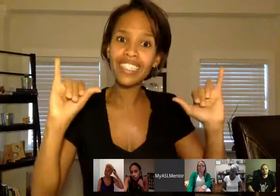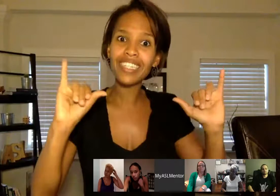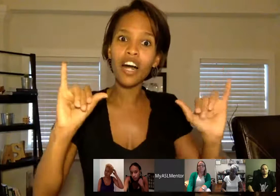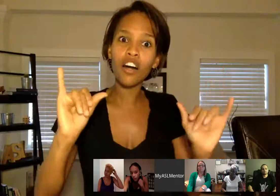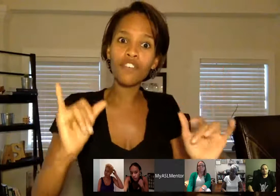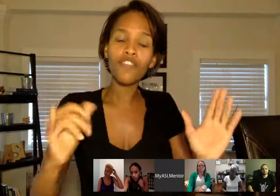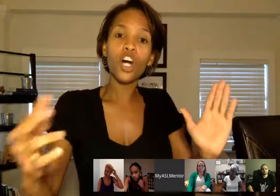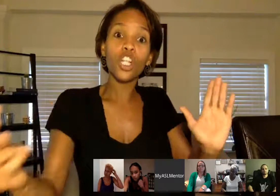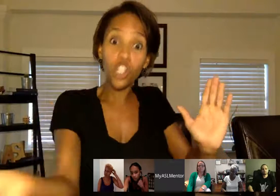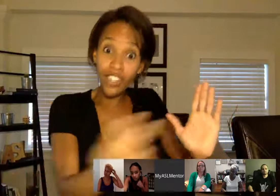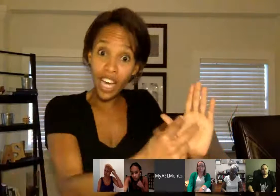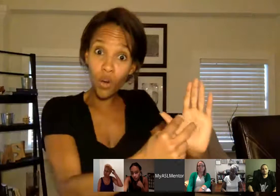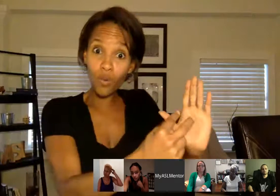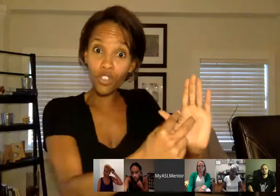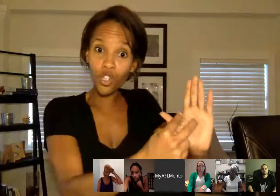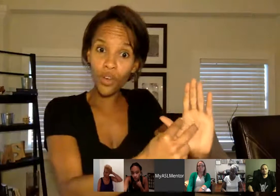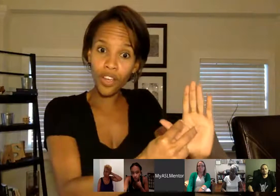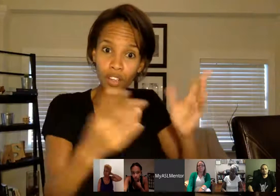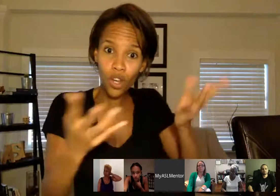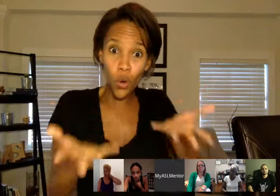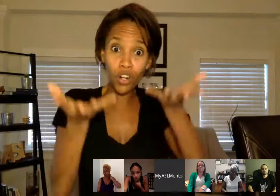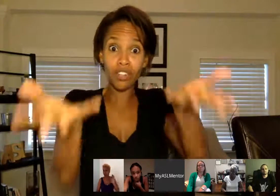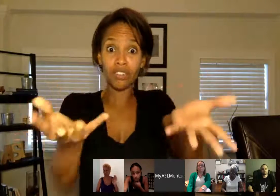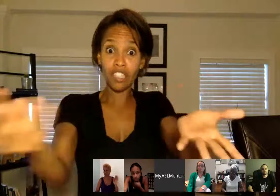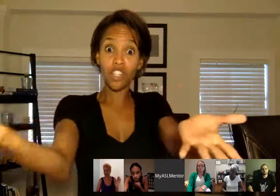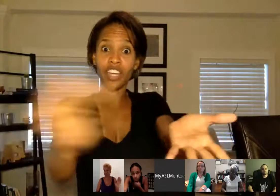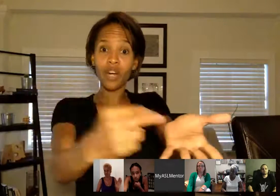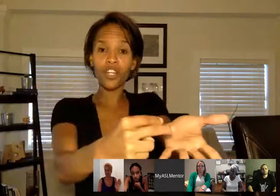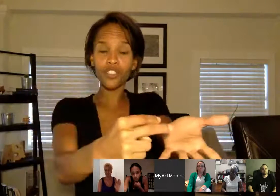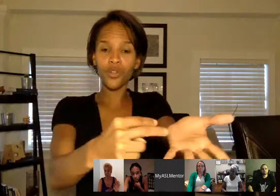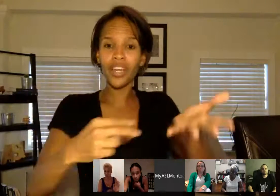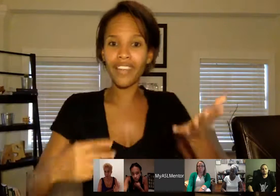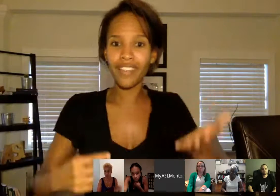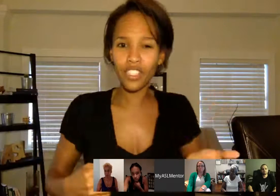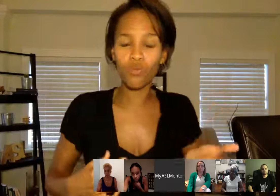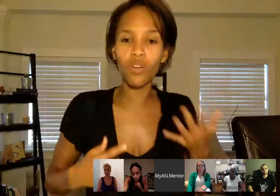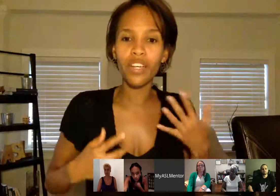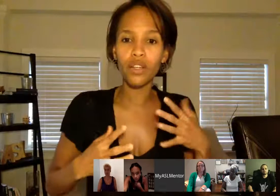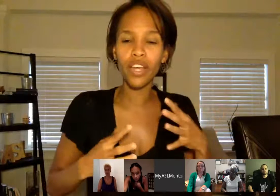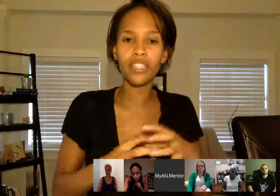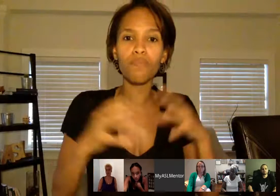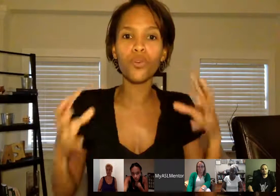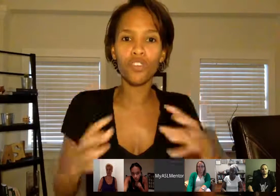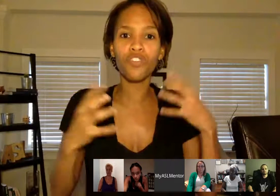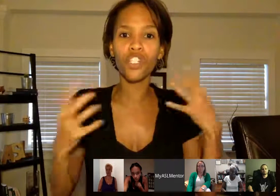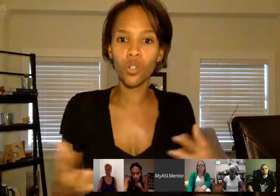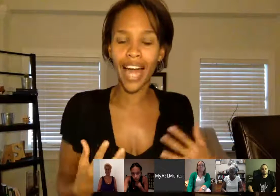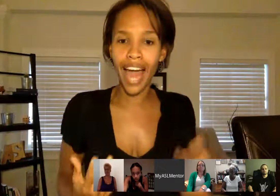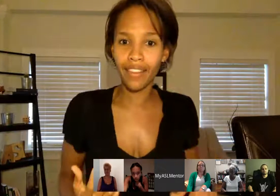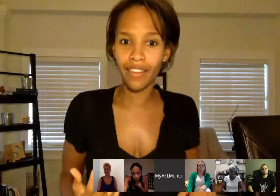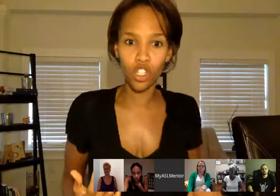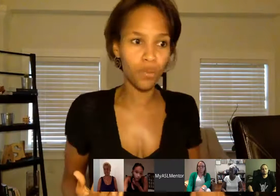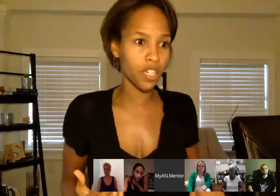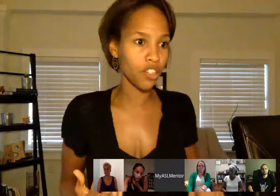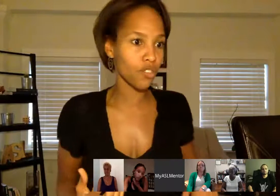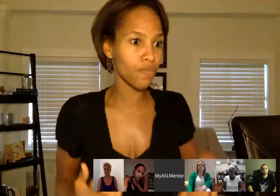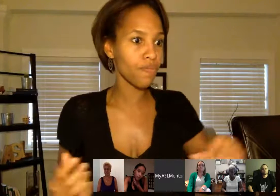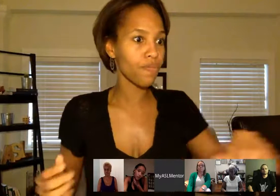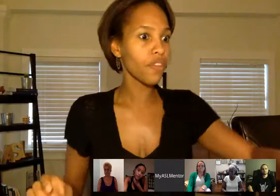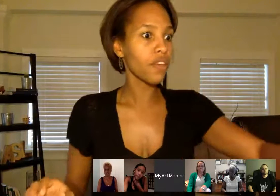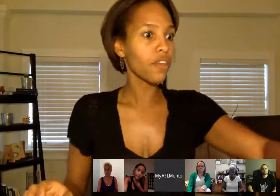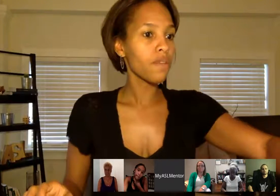the idea of look at what we're doing or look at what you're doing, I think is an important visual to add in the